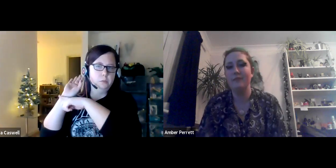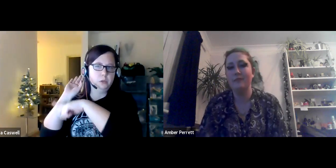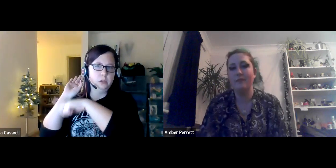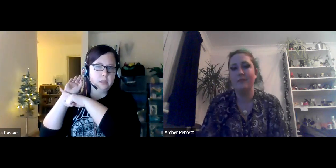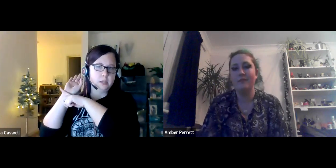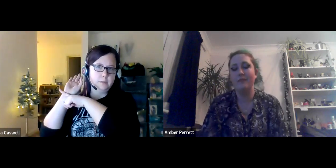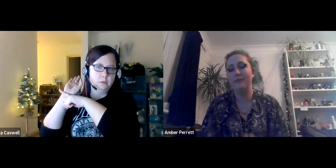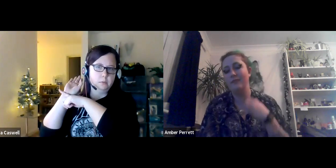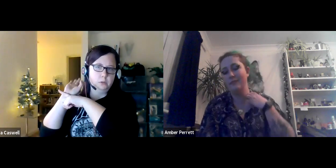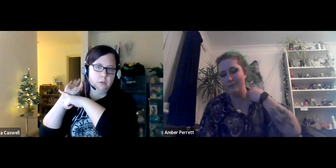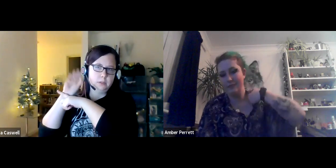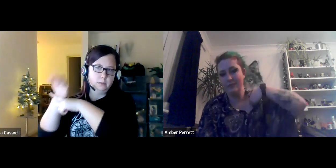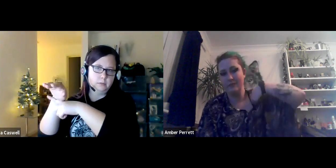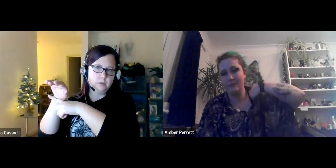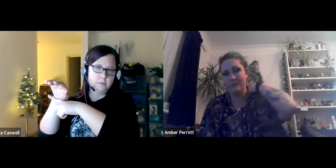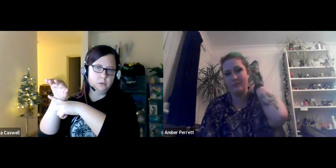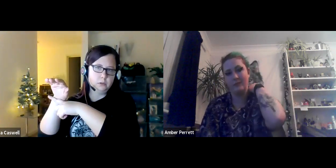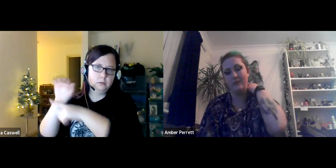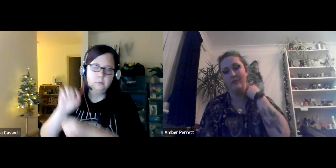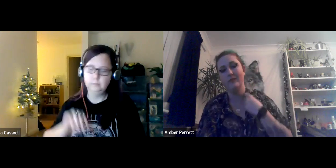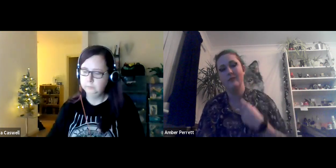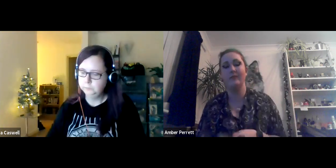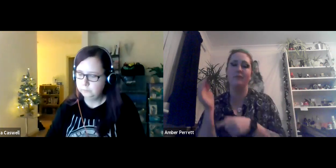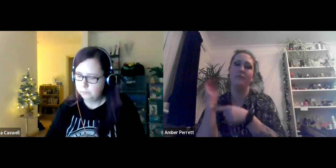put your index finger up on your wrist as future.